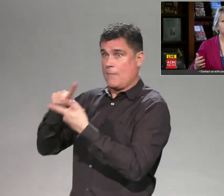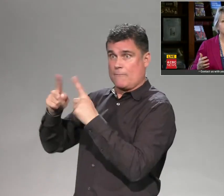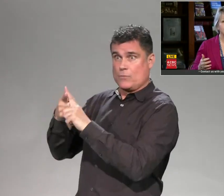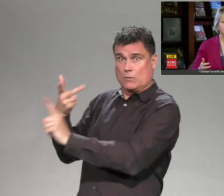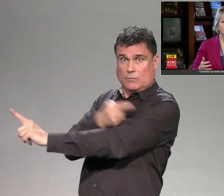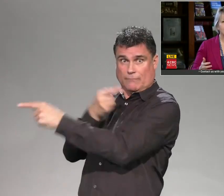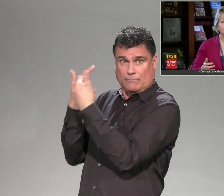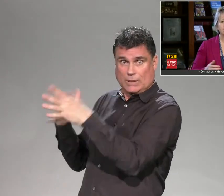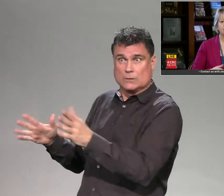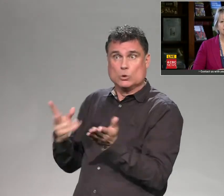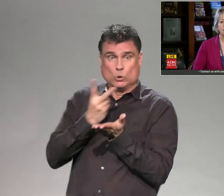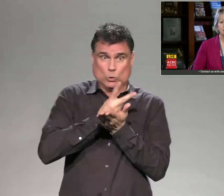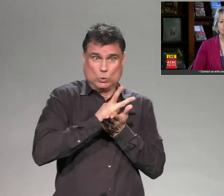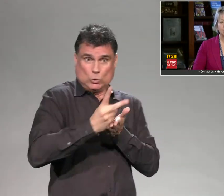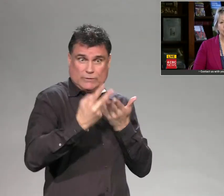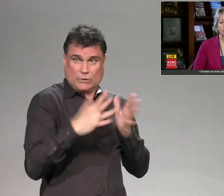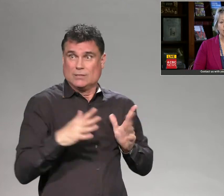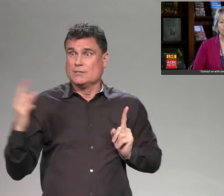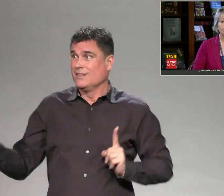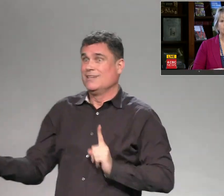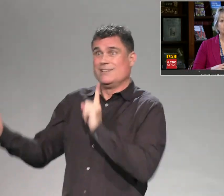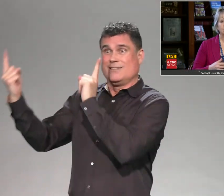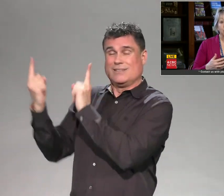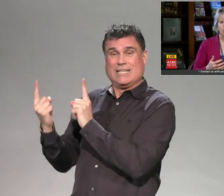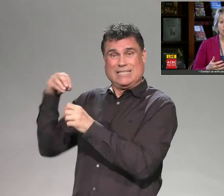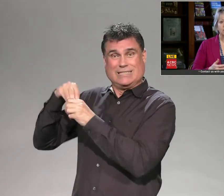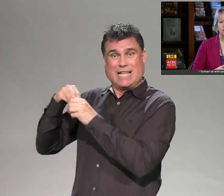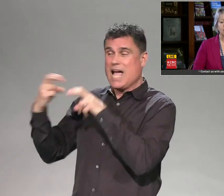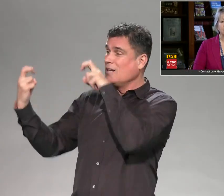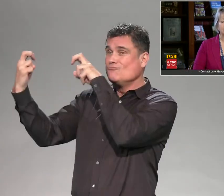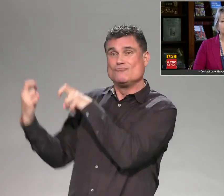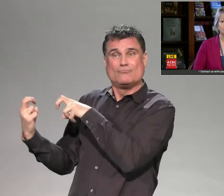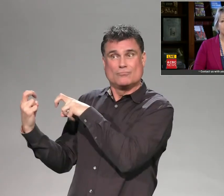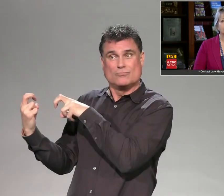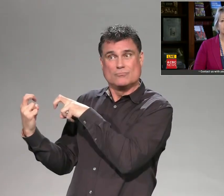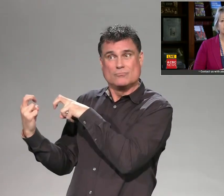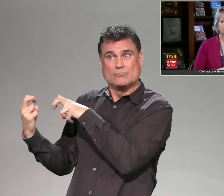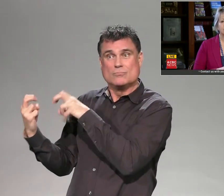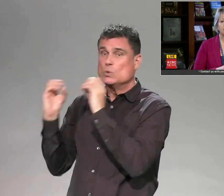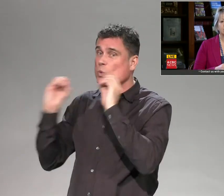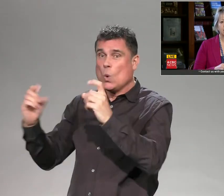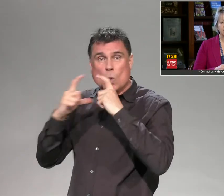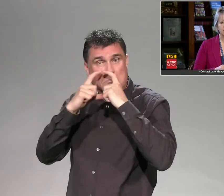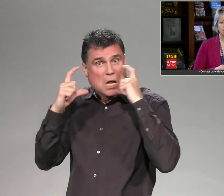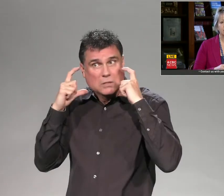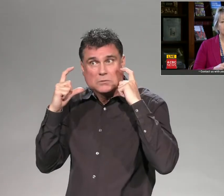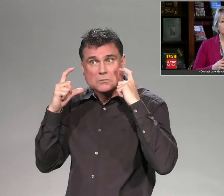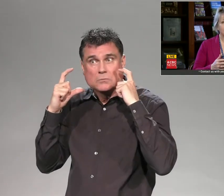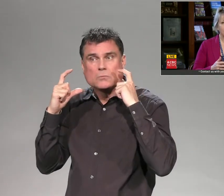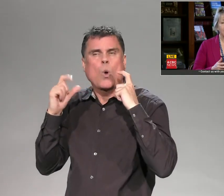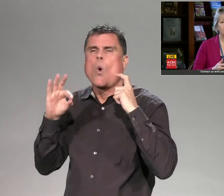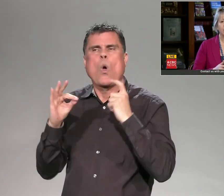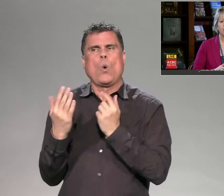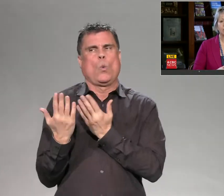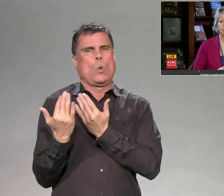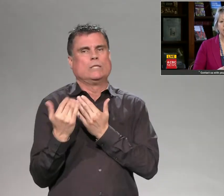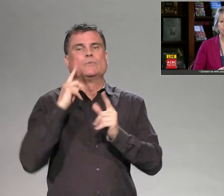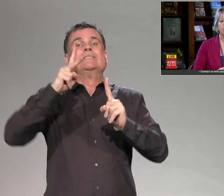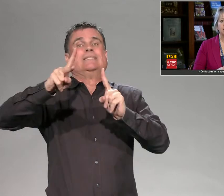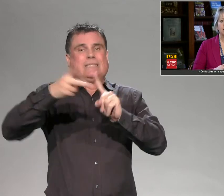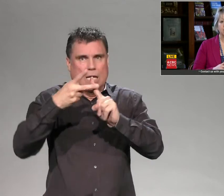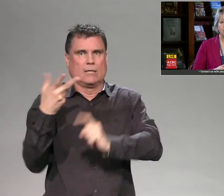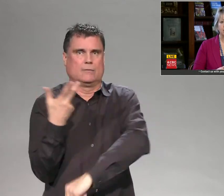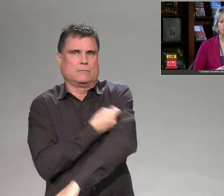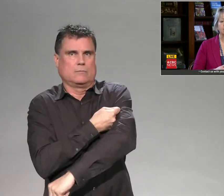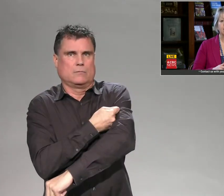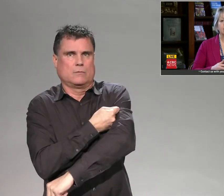weeks after the second dose. But the real life data has showed us that this vaccines that we have right now are